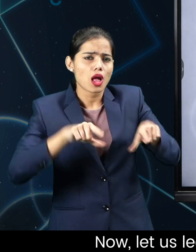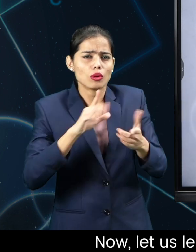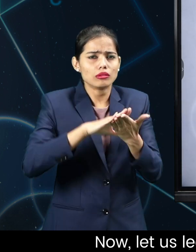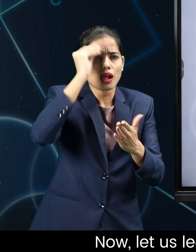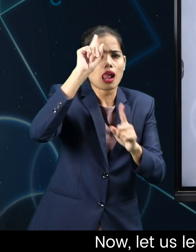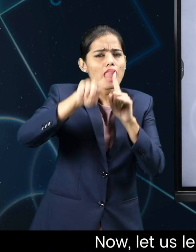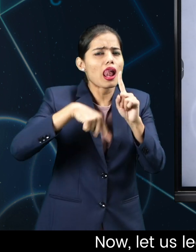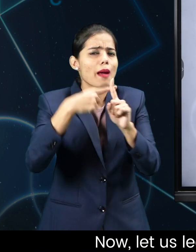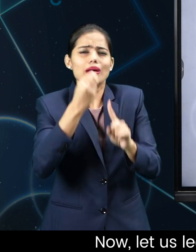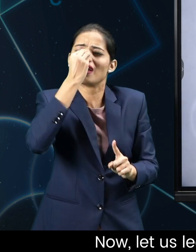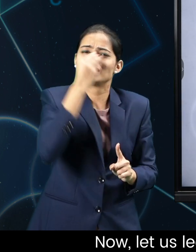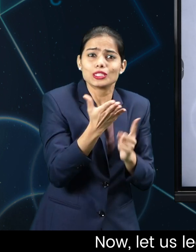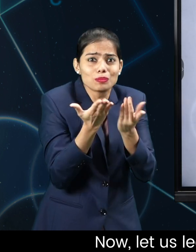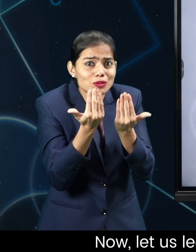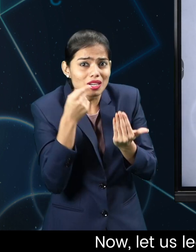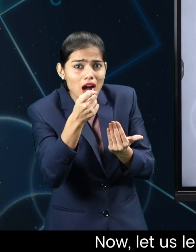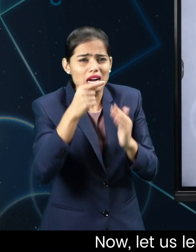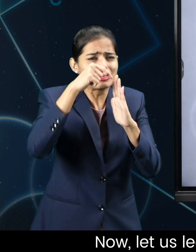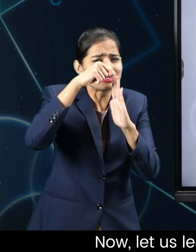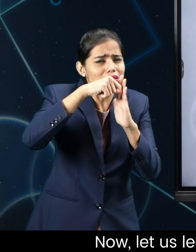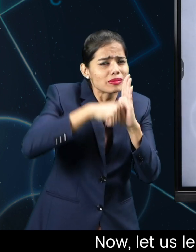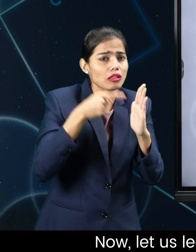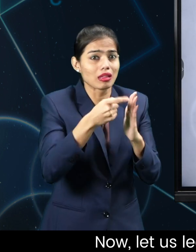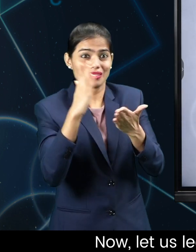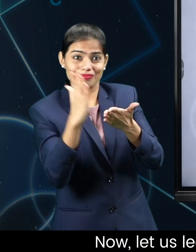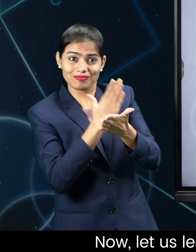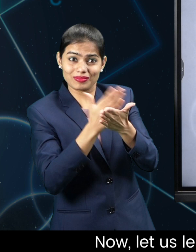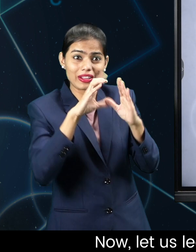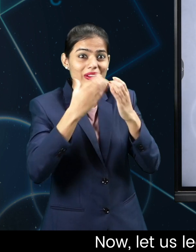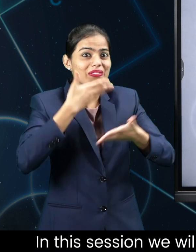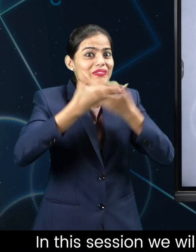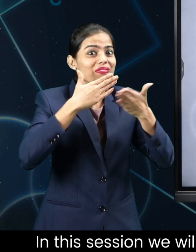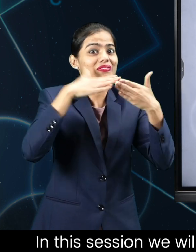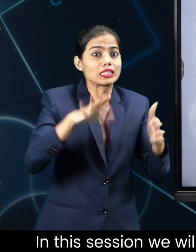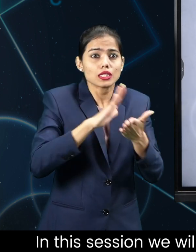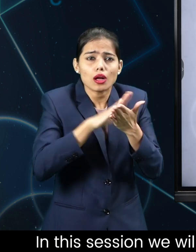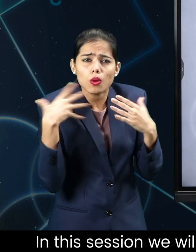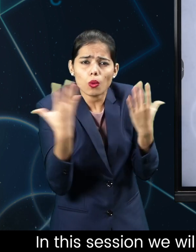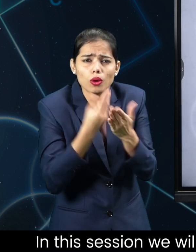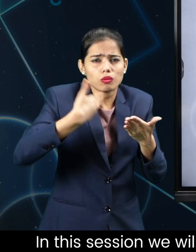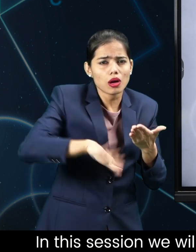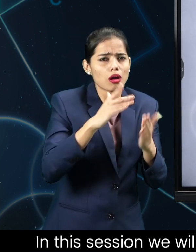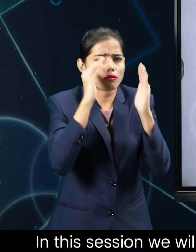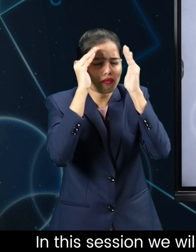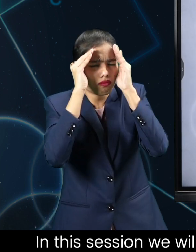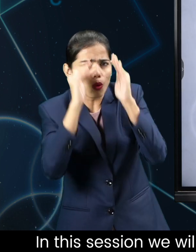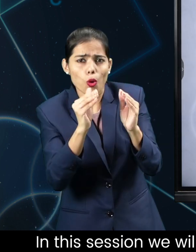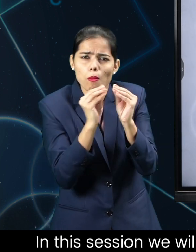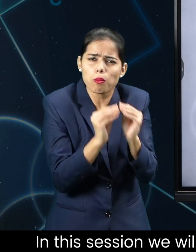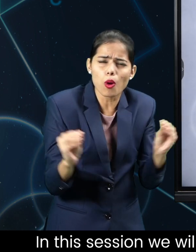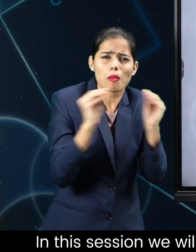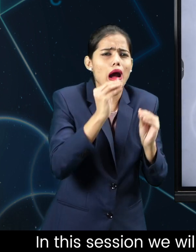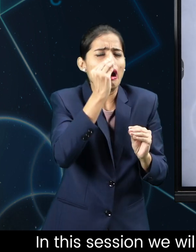Now, let us learn about empirical probability in detail. In this session, we will focusing more on